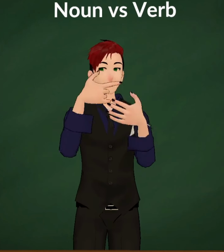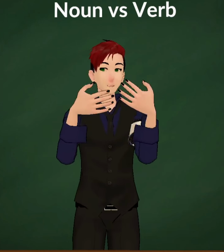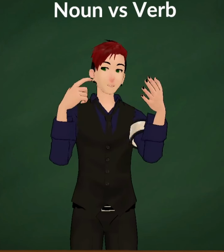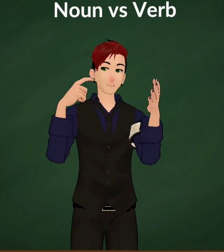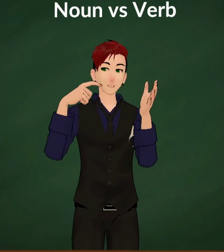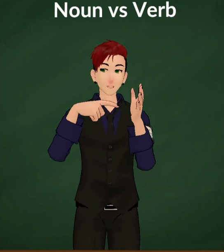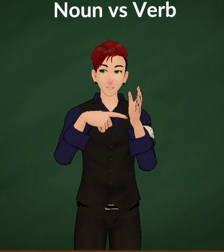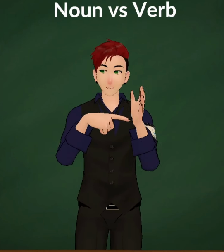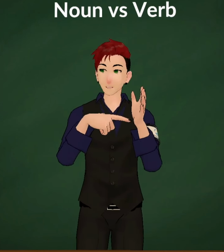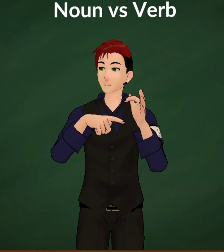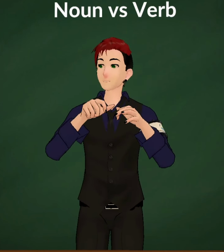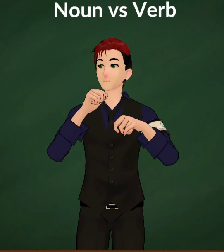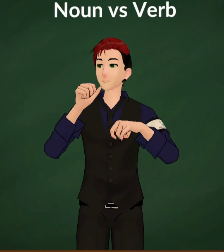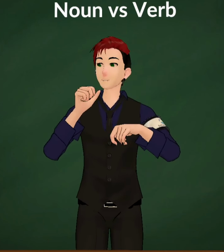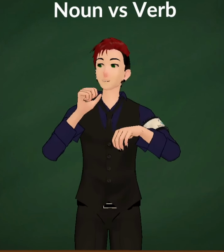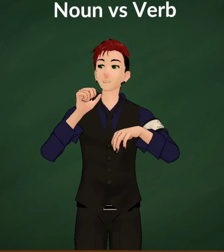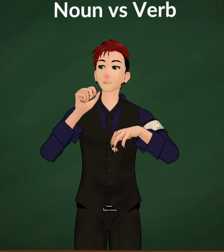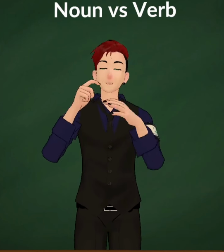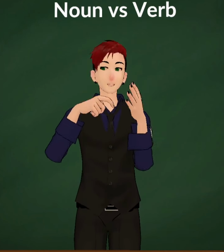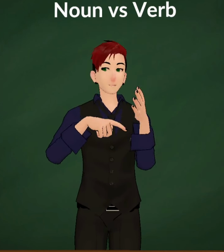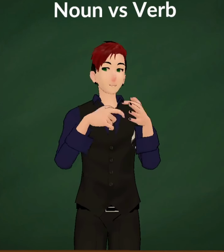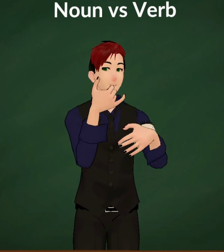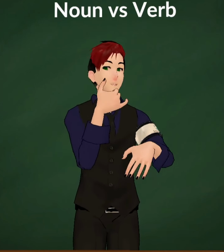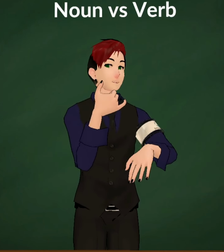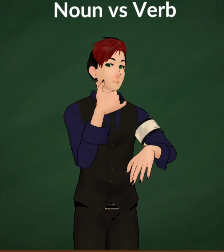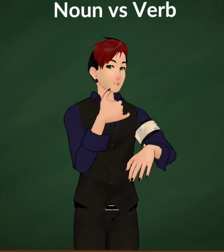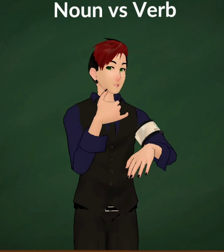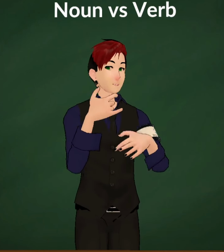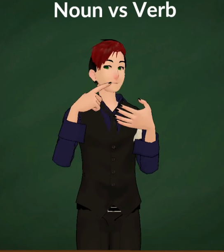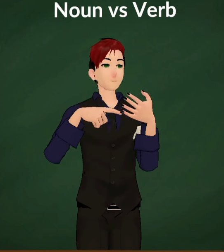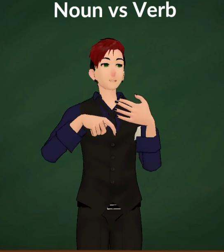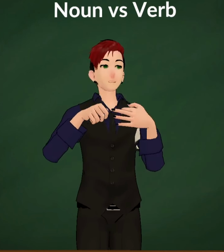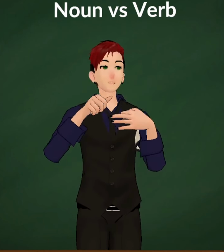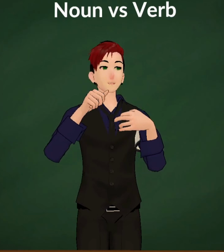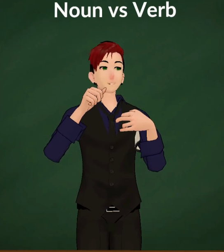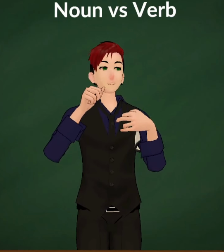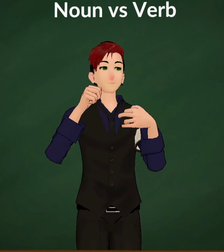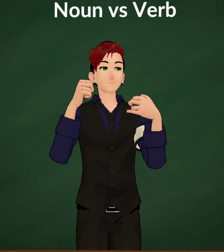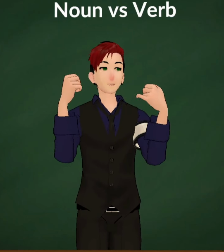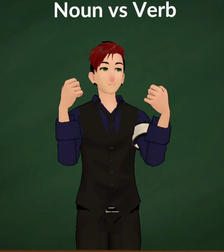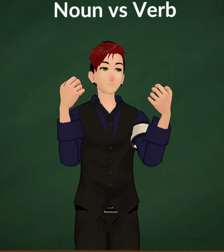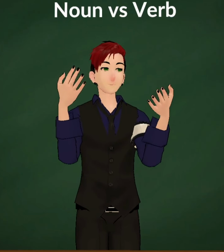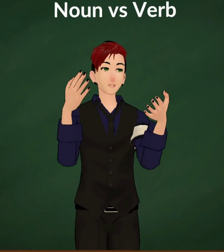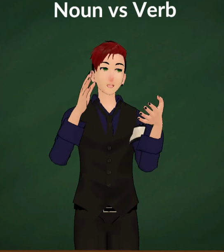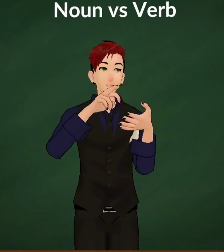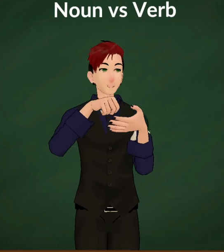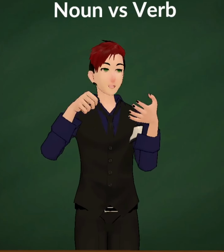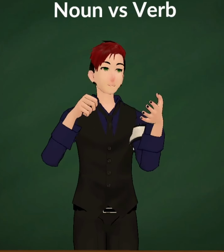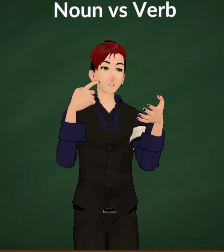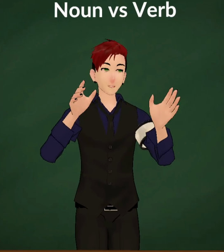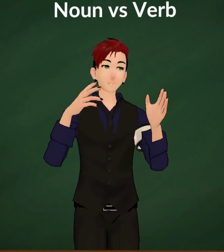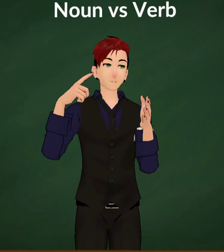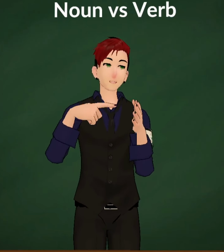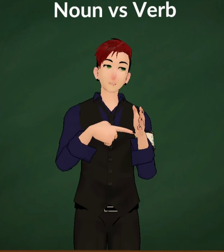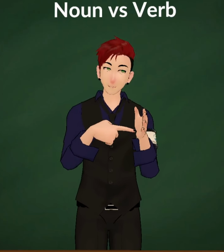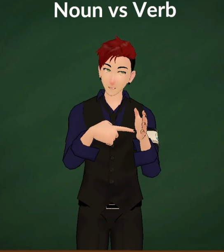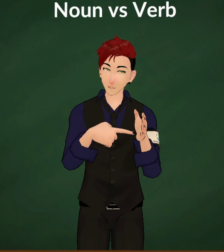Another thing that I've noticed, and this isn't something I've noticed that's been wrong, but I've noticed not a lot of students have noticed